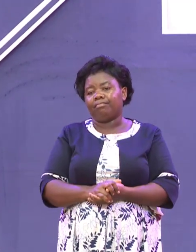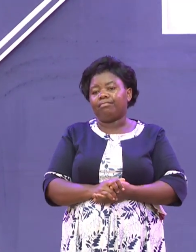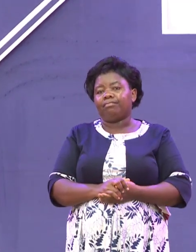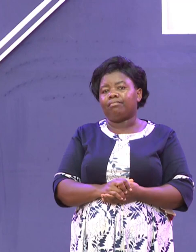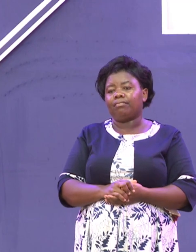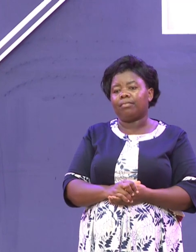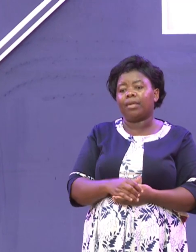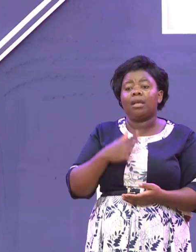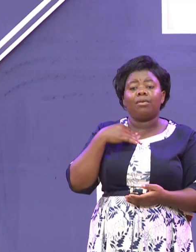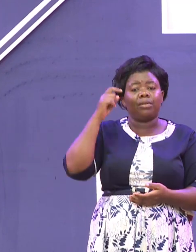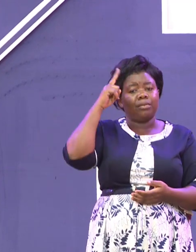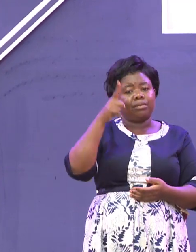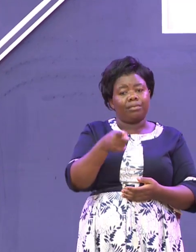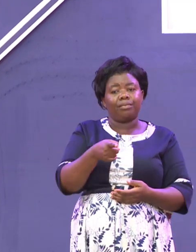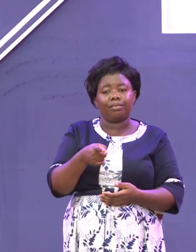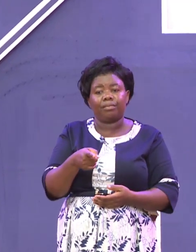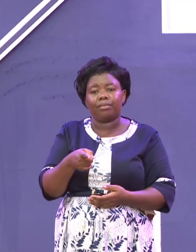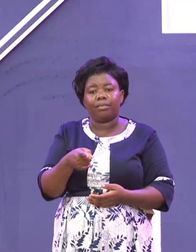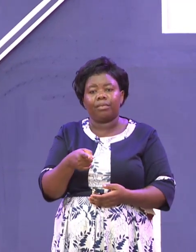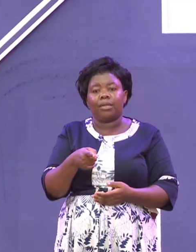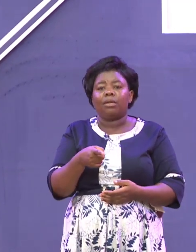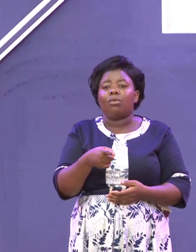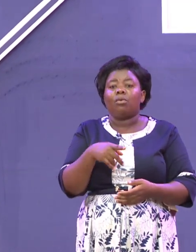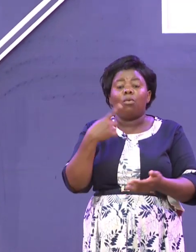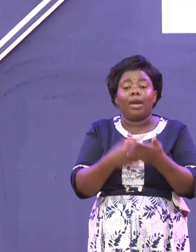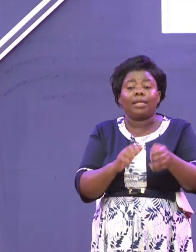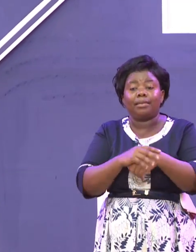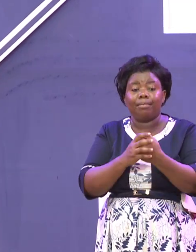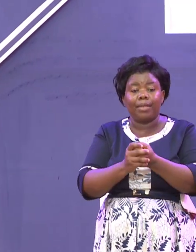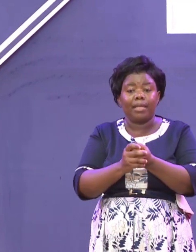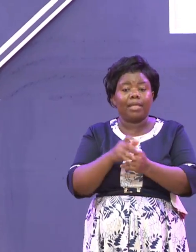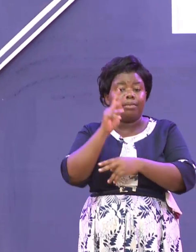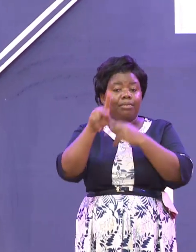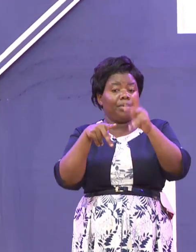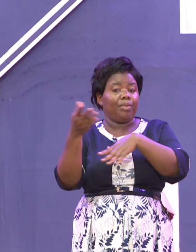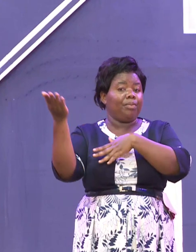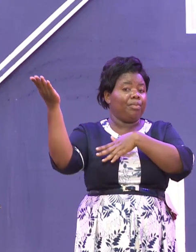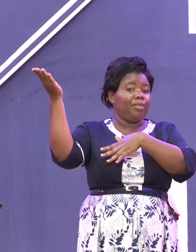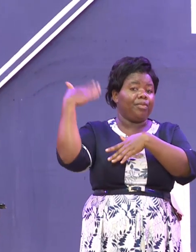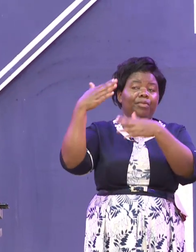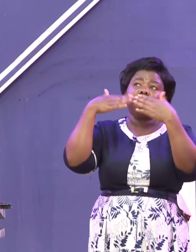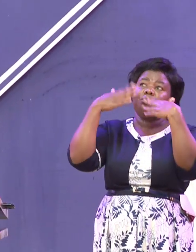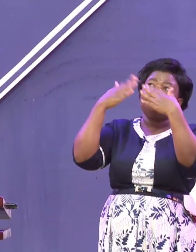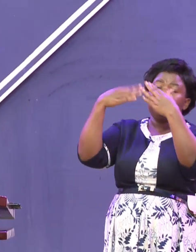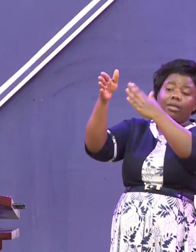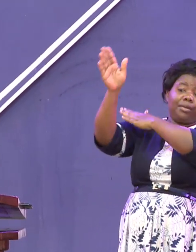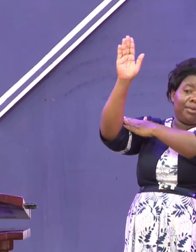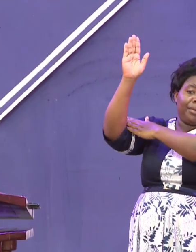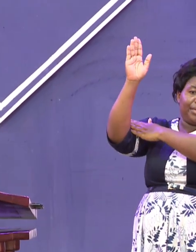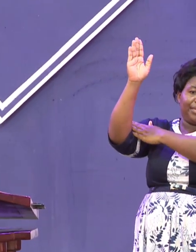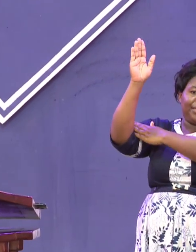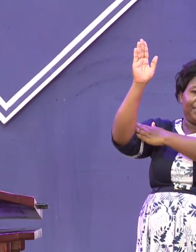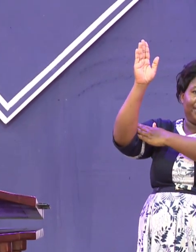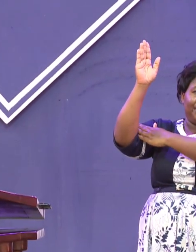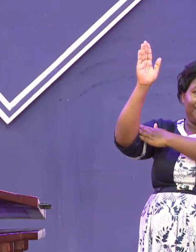in him I trust. I want you to get to know what could trigger the hearts of those people to